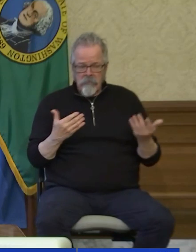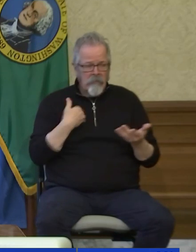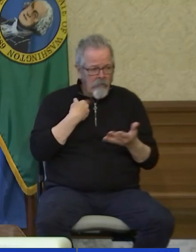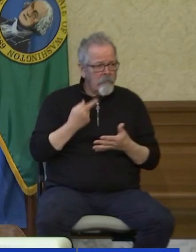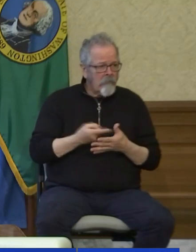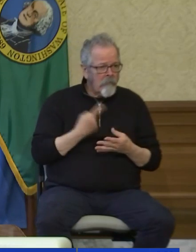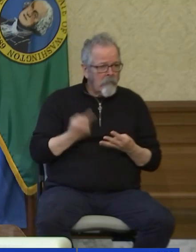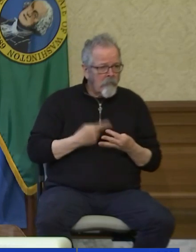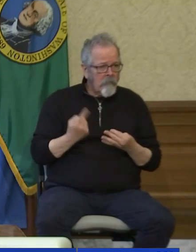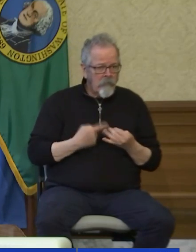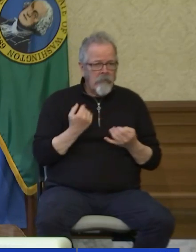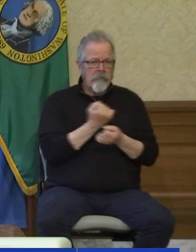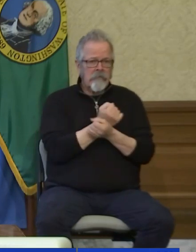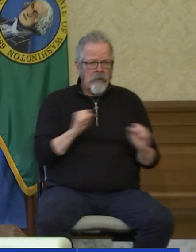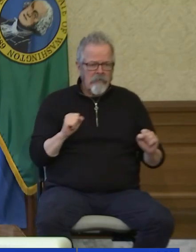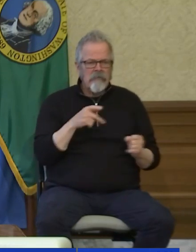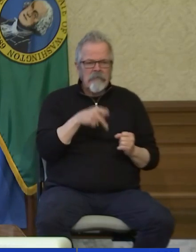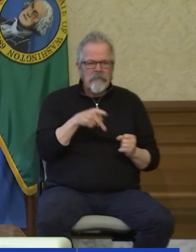not be.